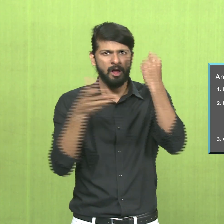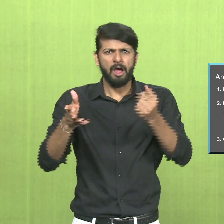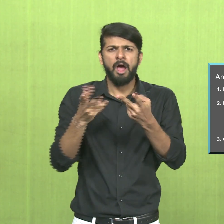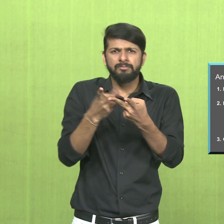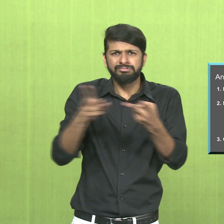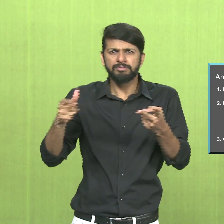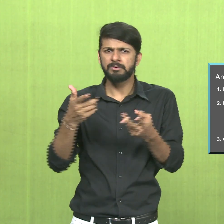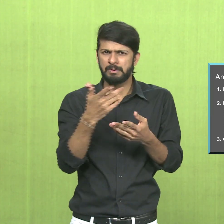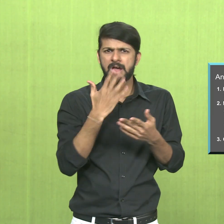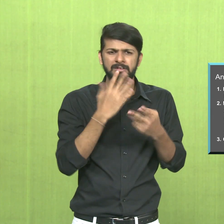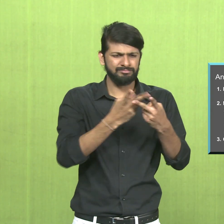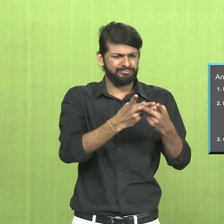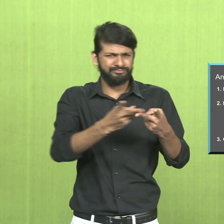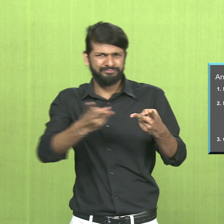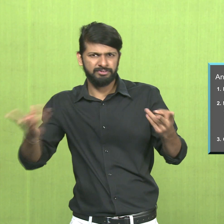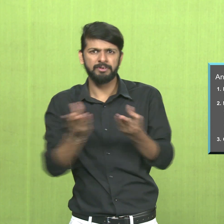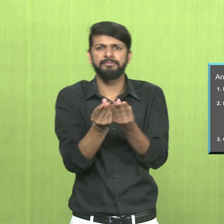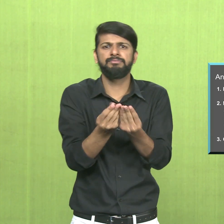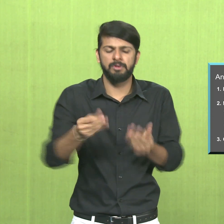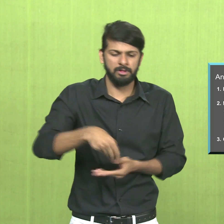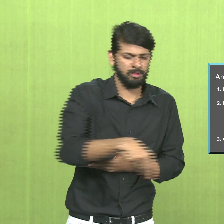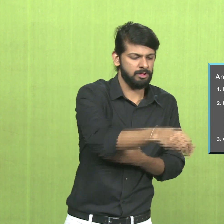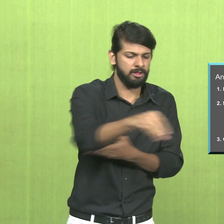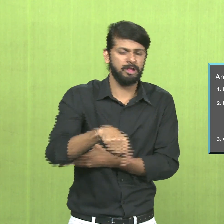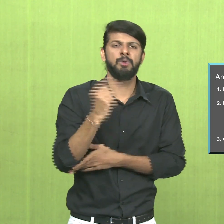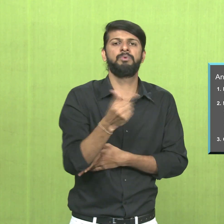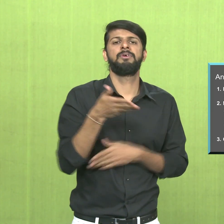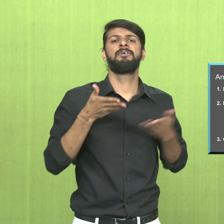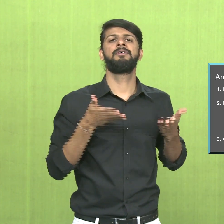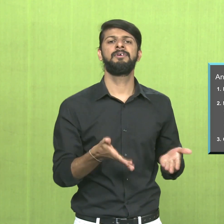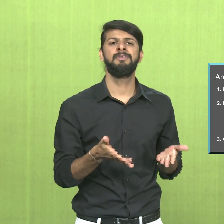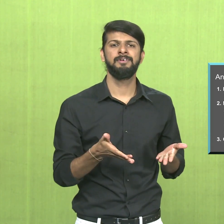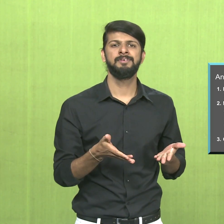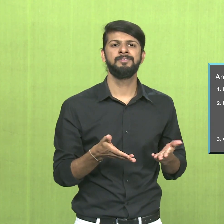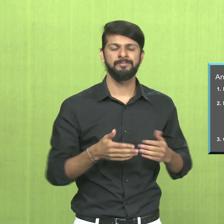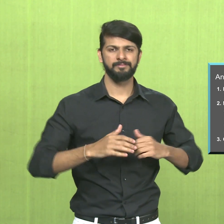or powdered roots as well as bark. These are the various things.